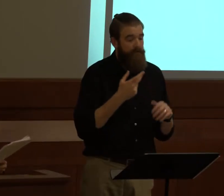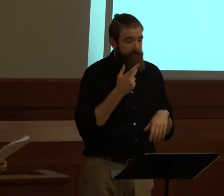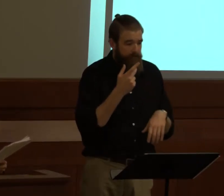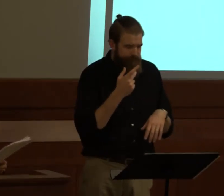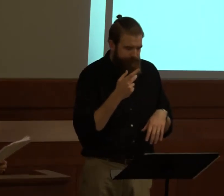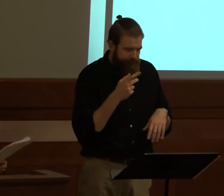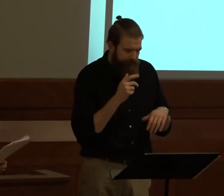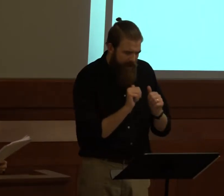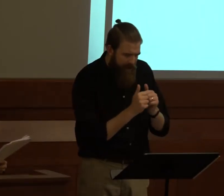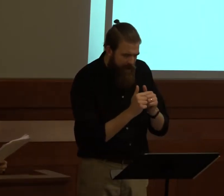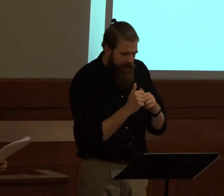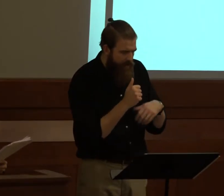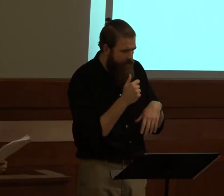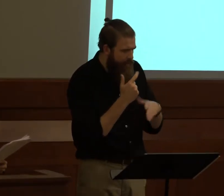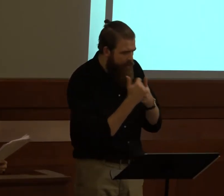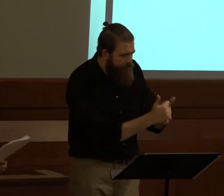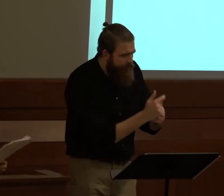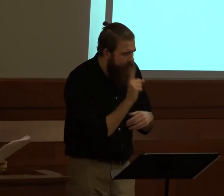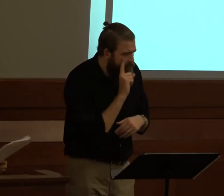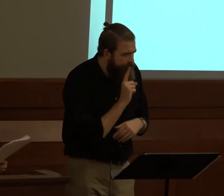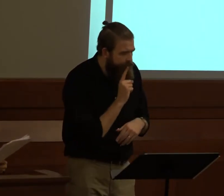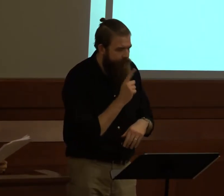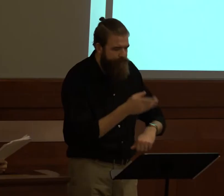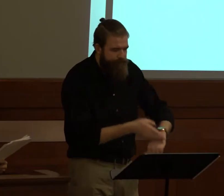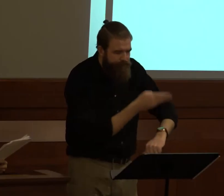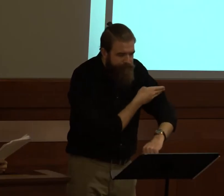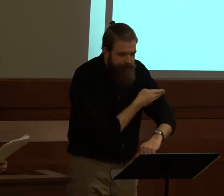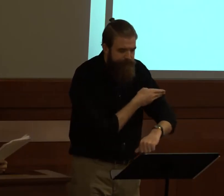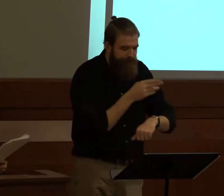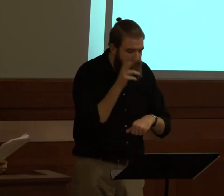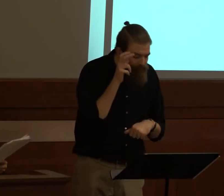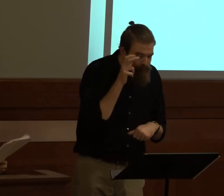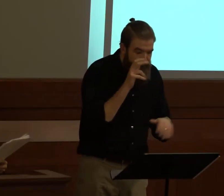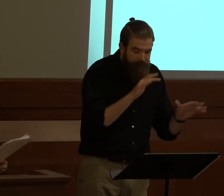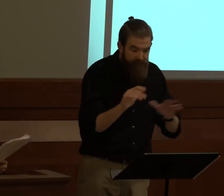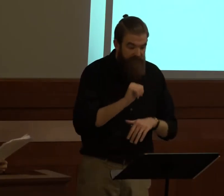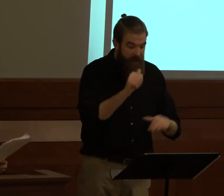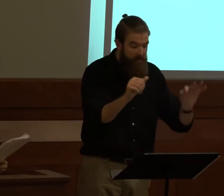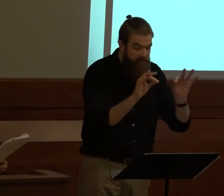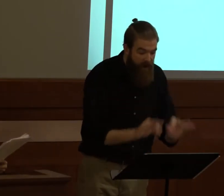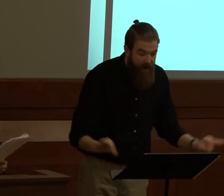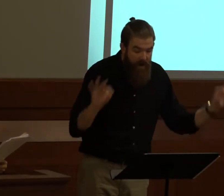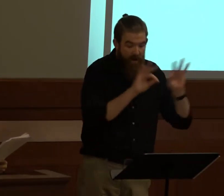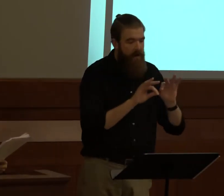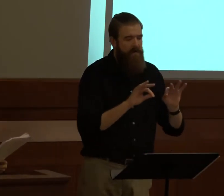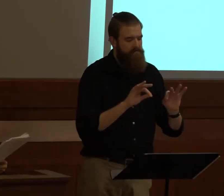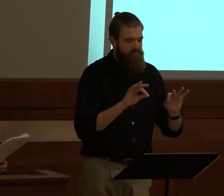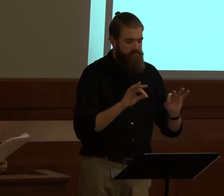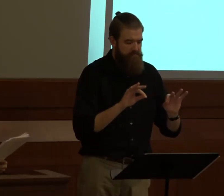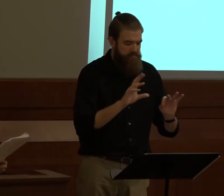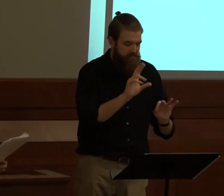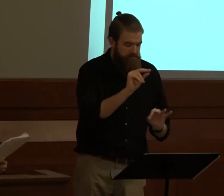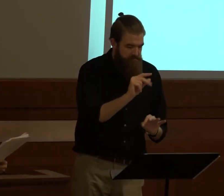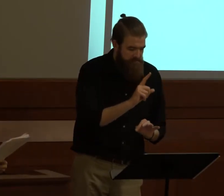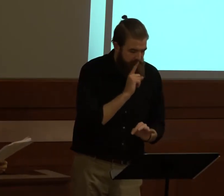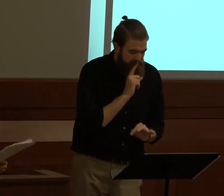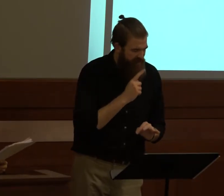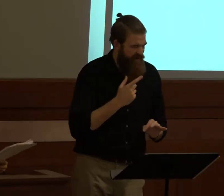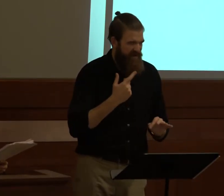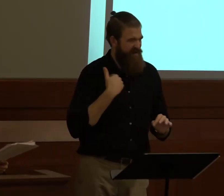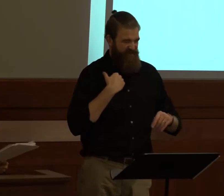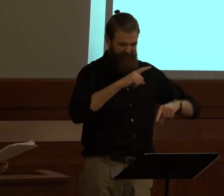a broken way of life. It is, rather, the context through which faith can develop